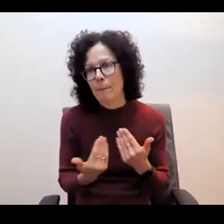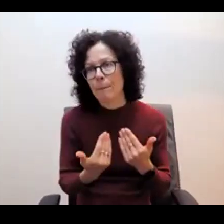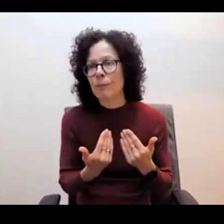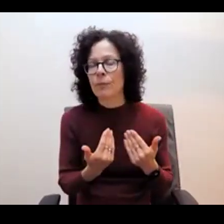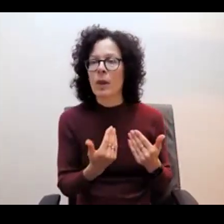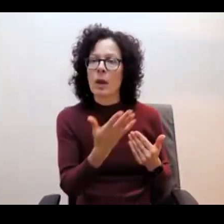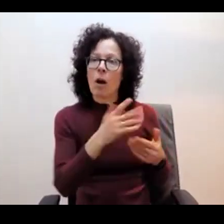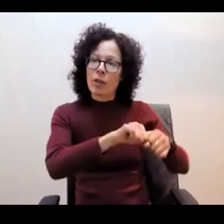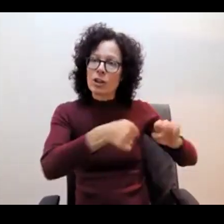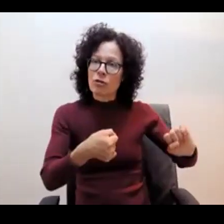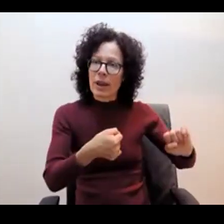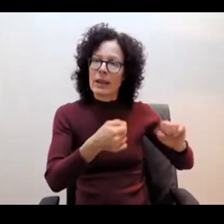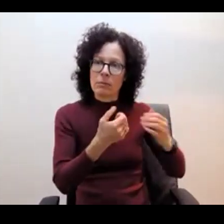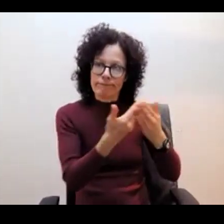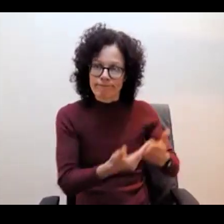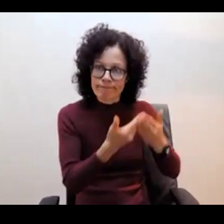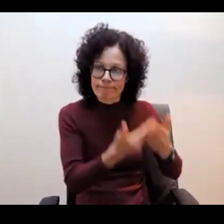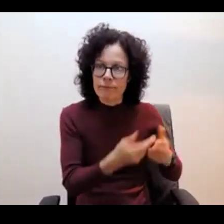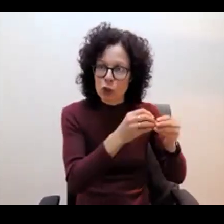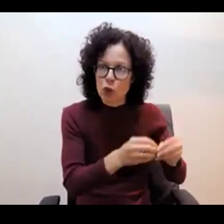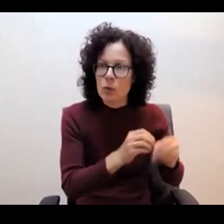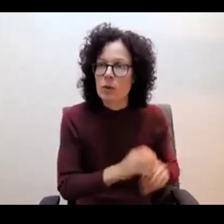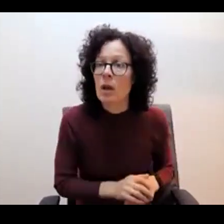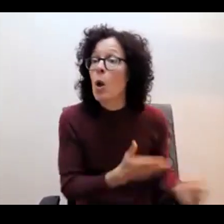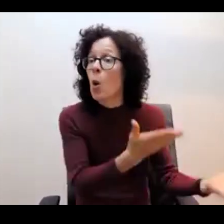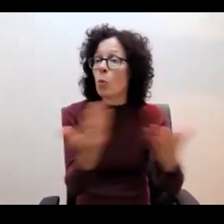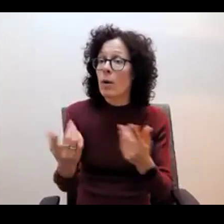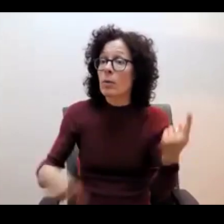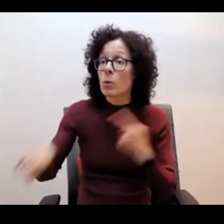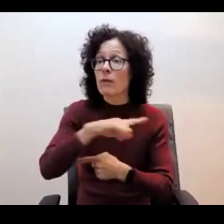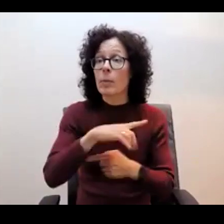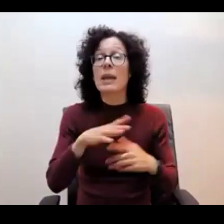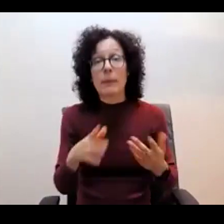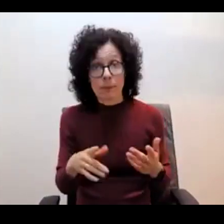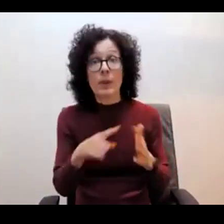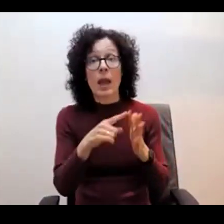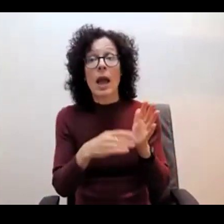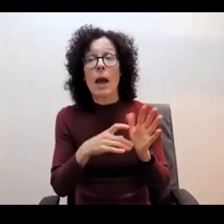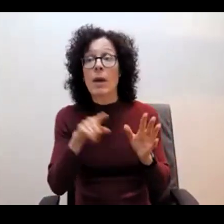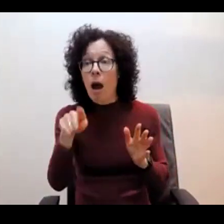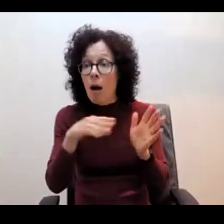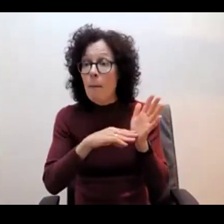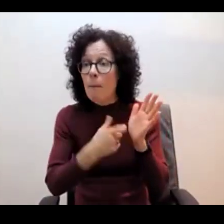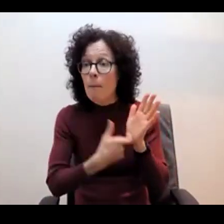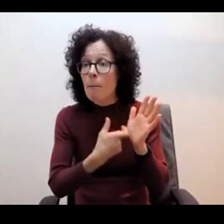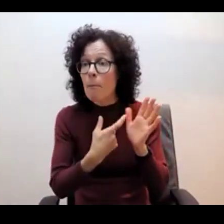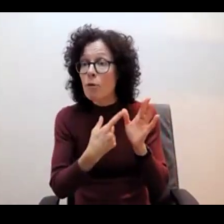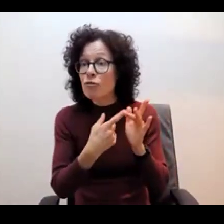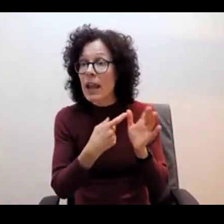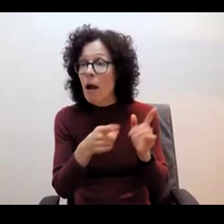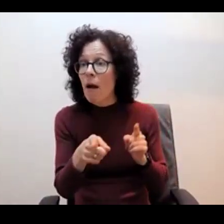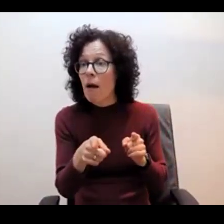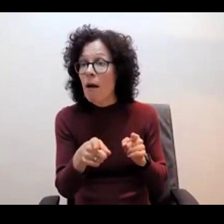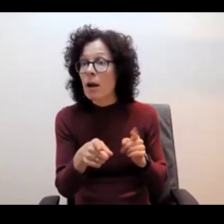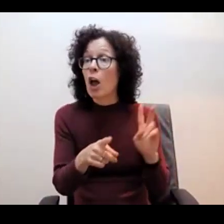to everyone. Yes, Yes. just to say, yeah, it's Maria. So if you see Maria there, it's her Maria. students.